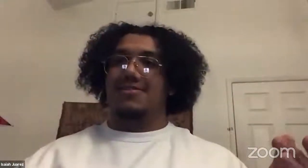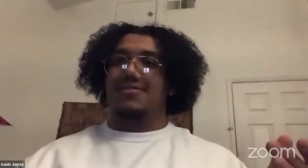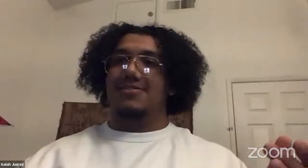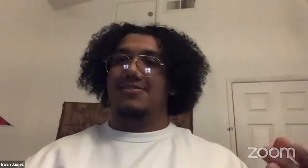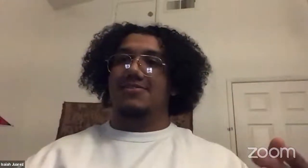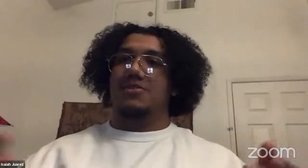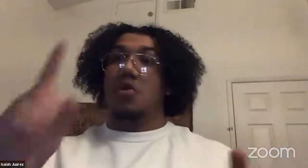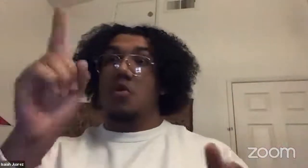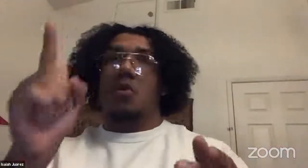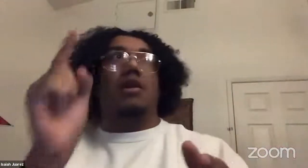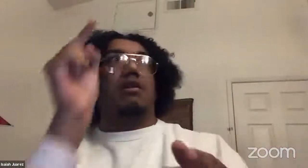him. Hey.